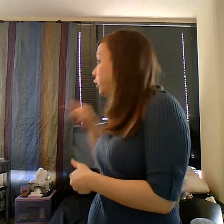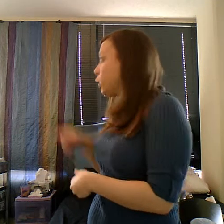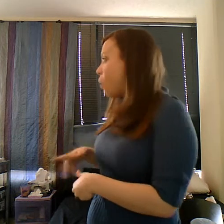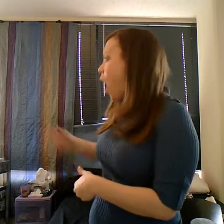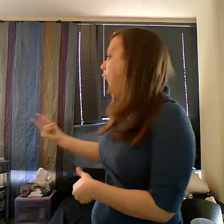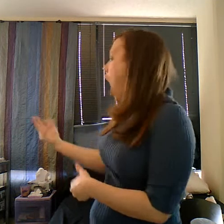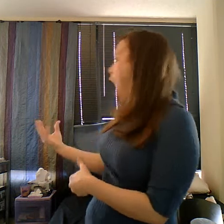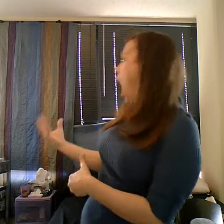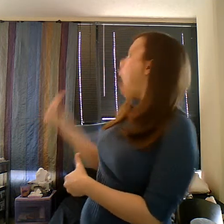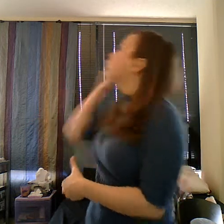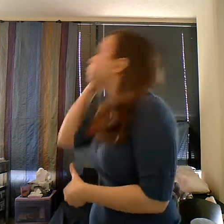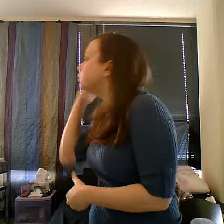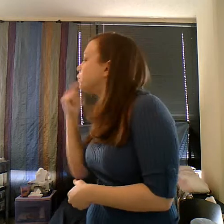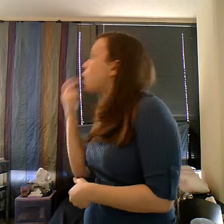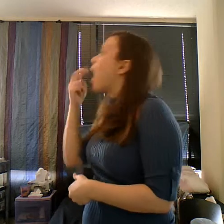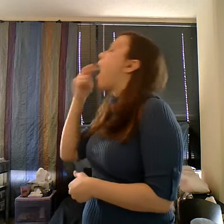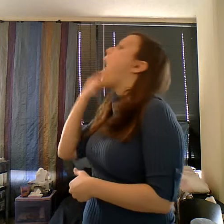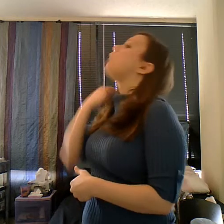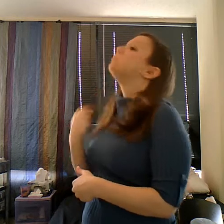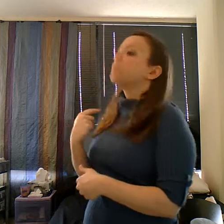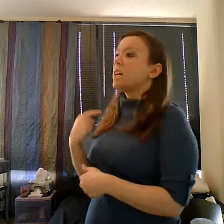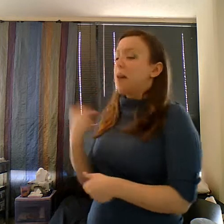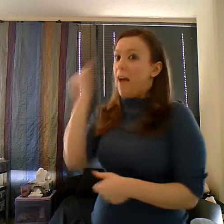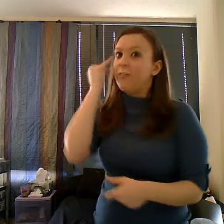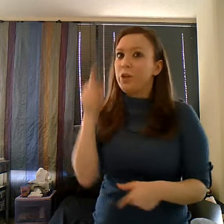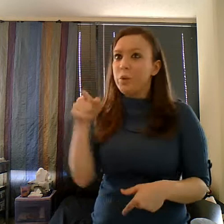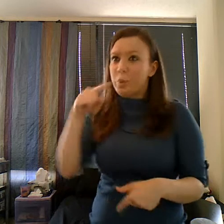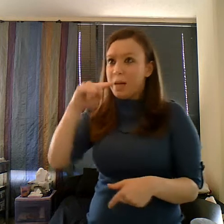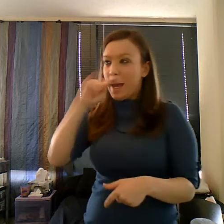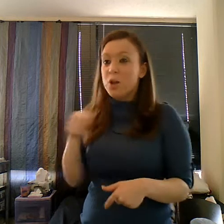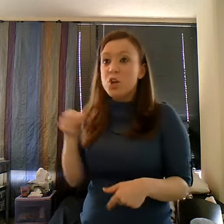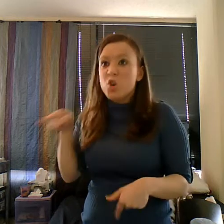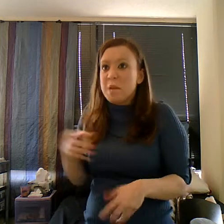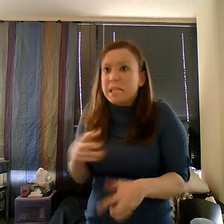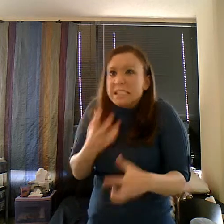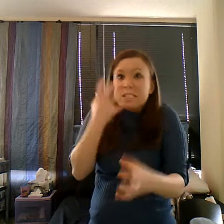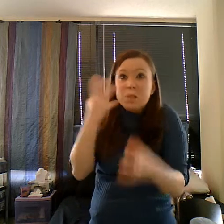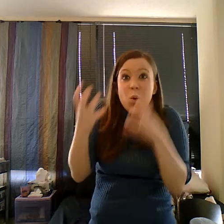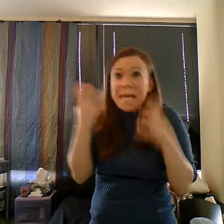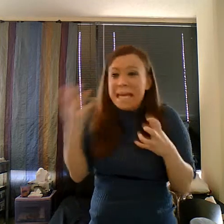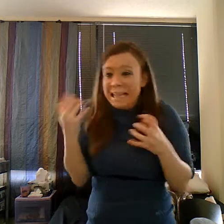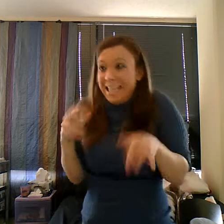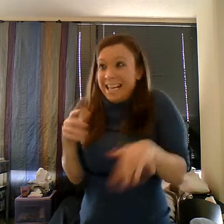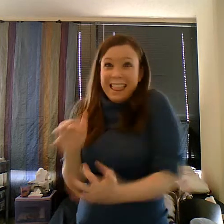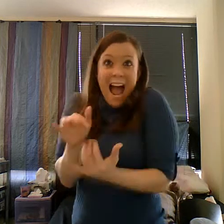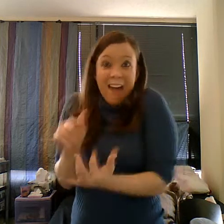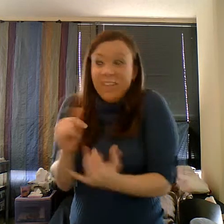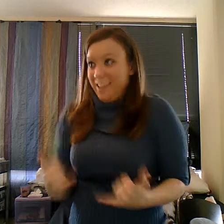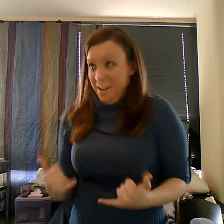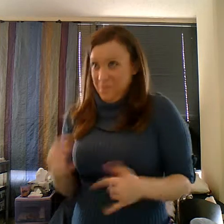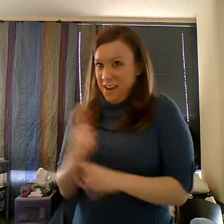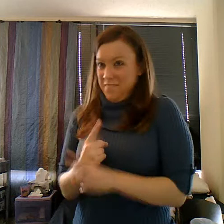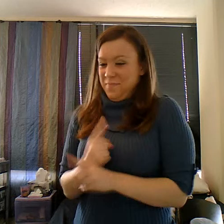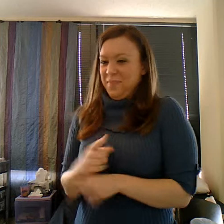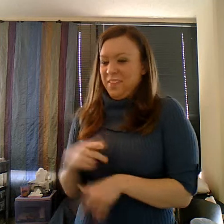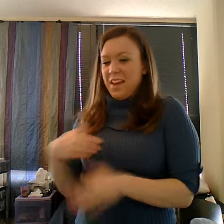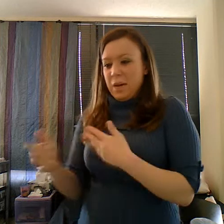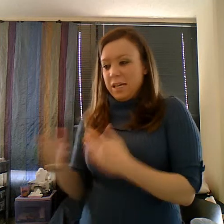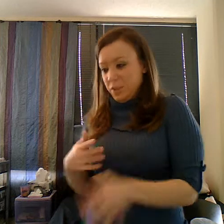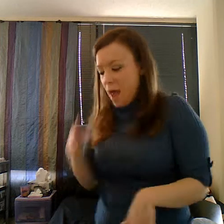on out the house and down the road until he met Scalinculai. And Scalinculai said, my little cat,